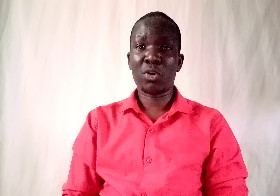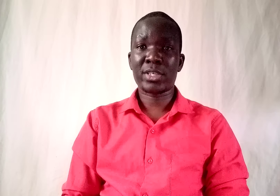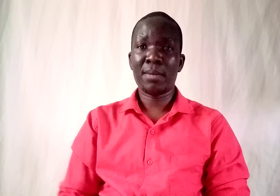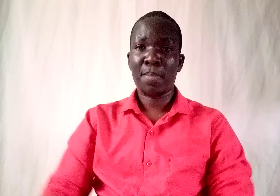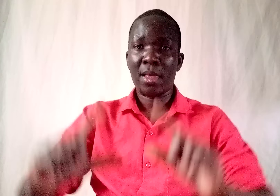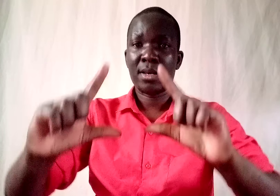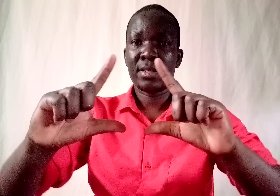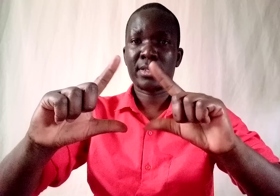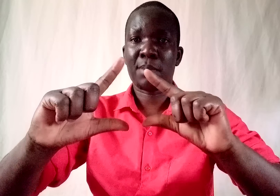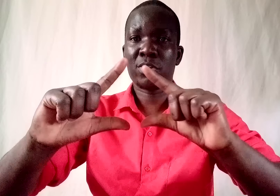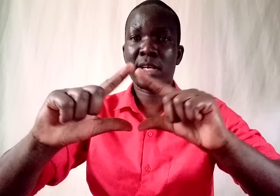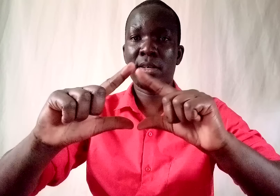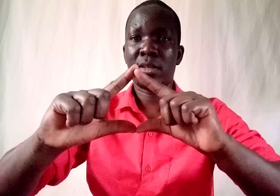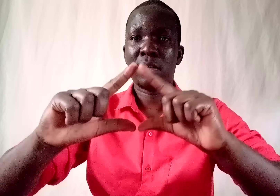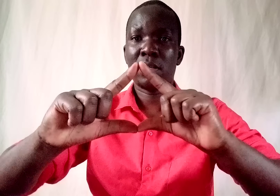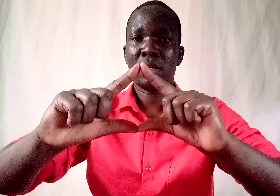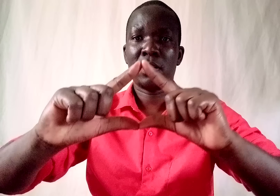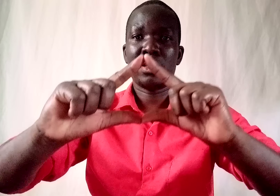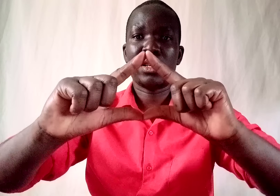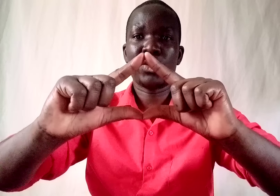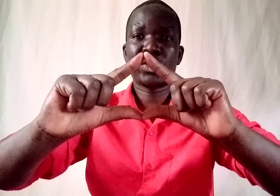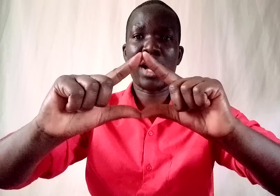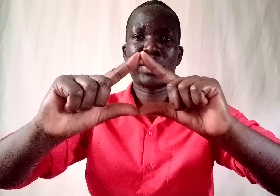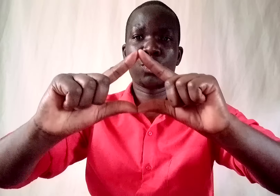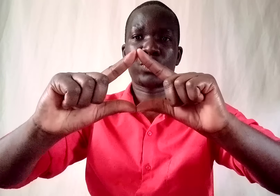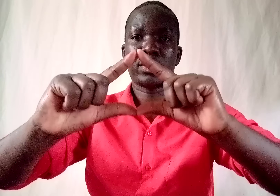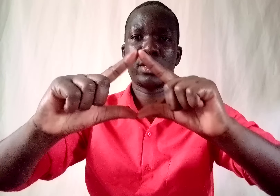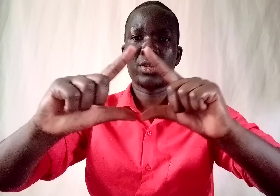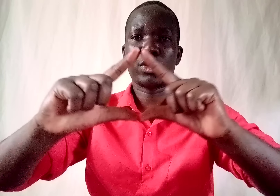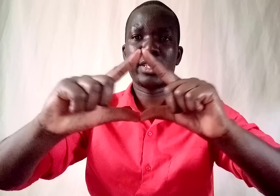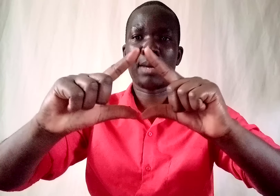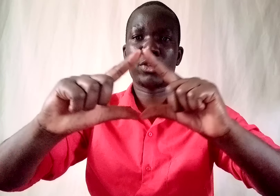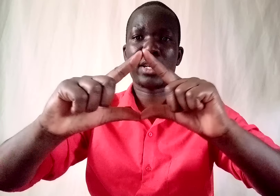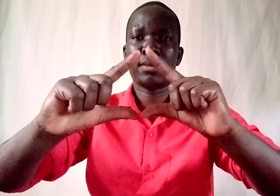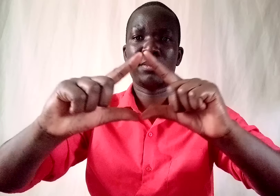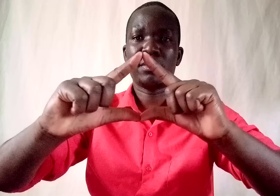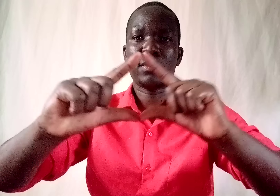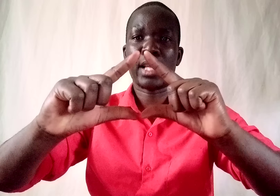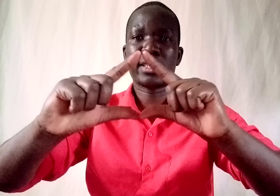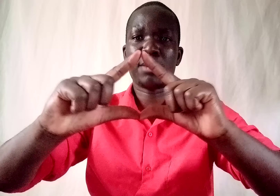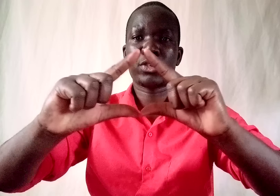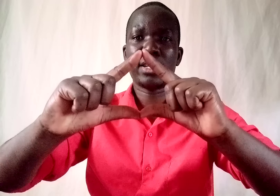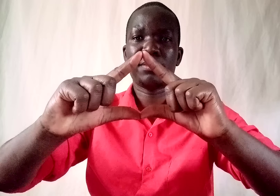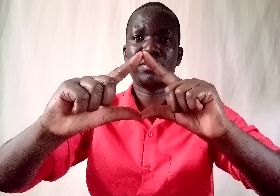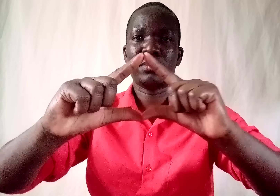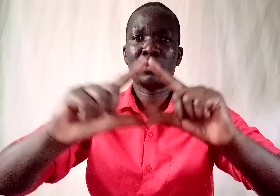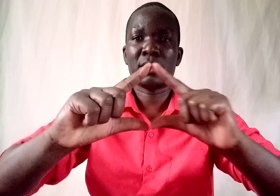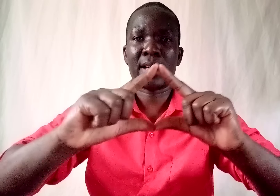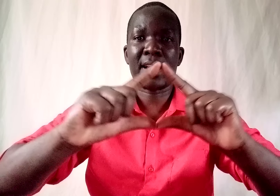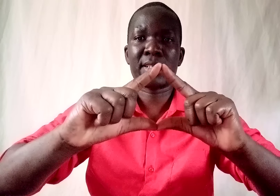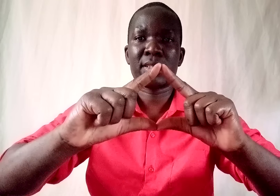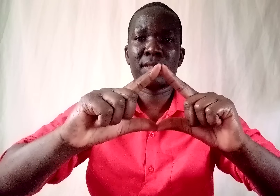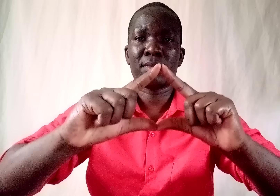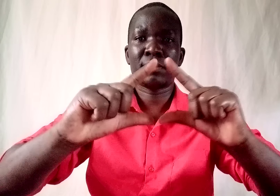Samosa. Samosa. You see how it looks? So this samosa. That's samosa. Like that.